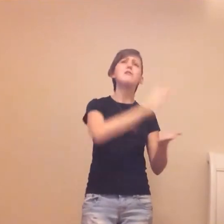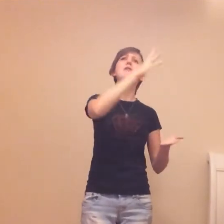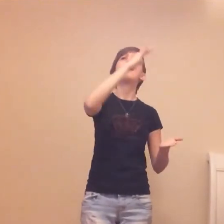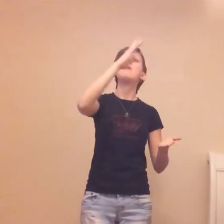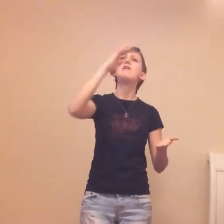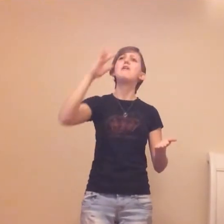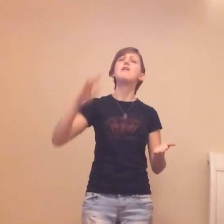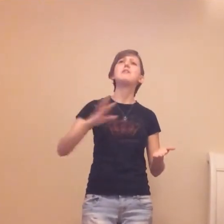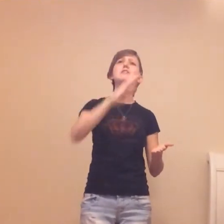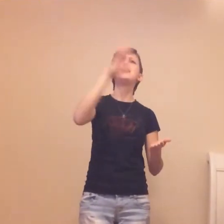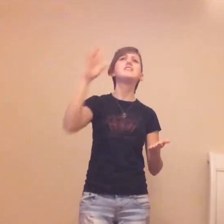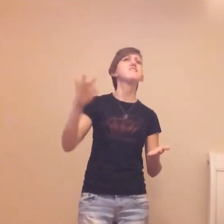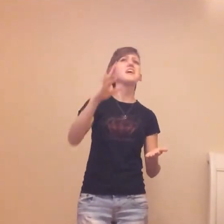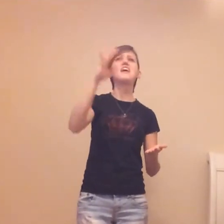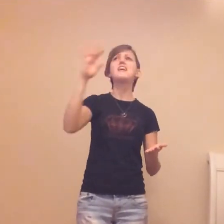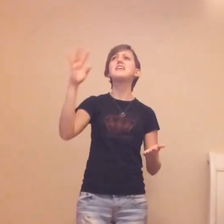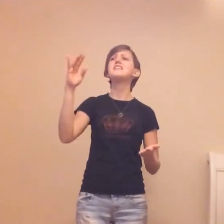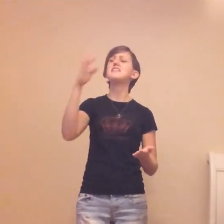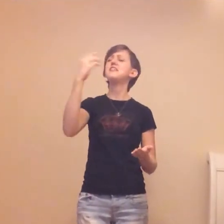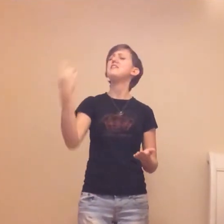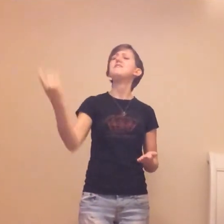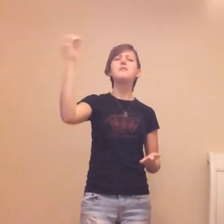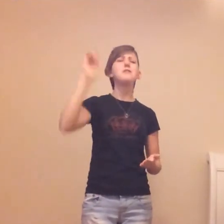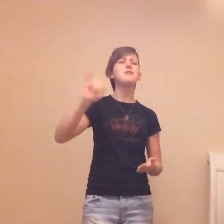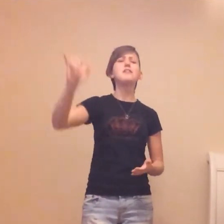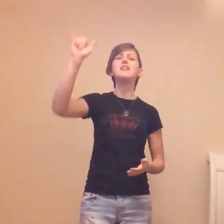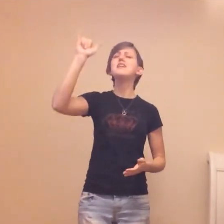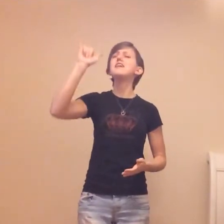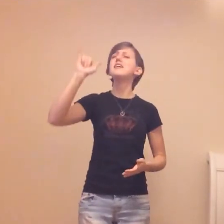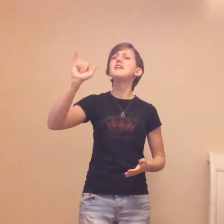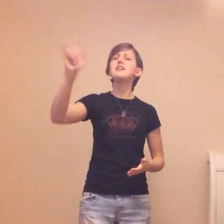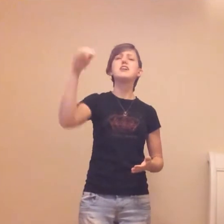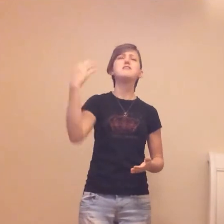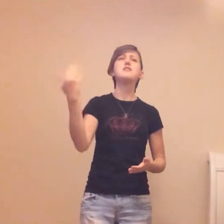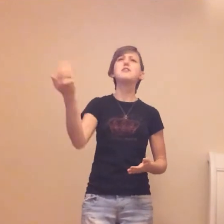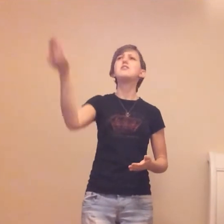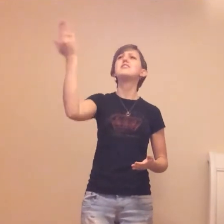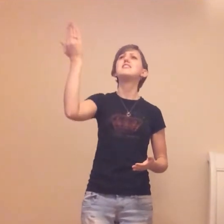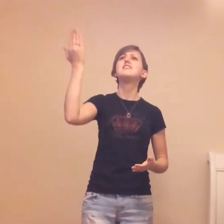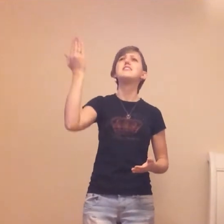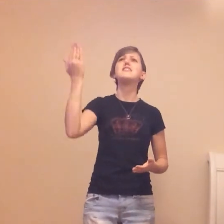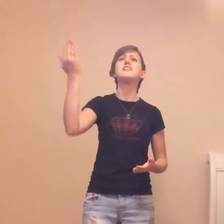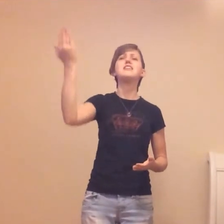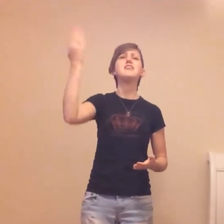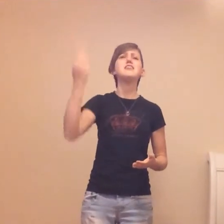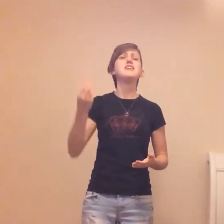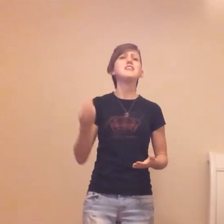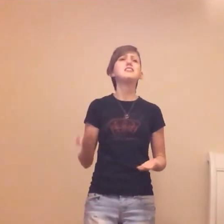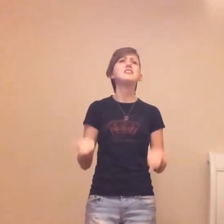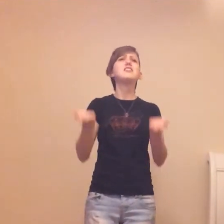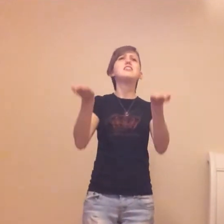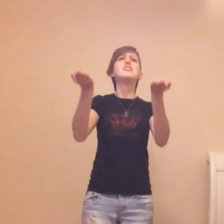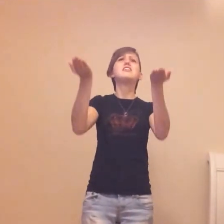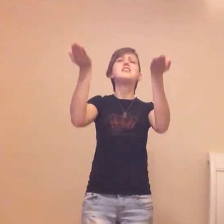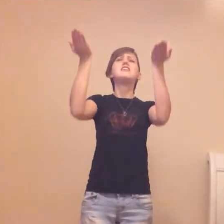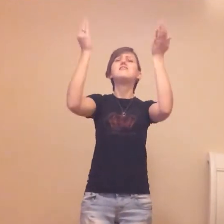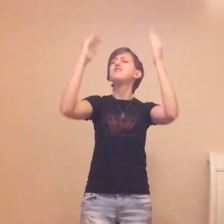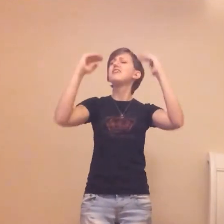the stars